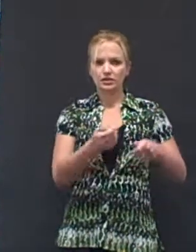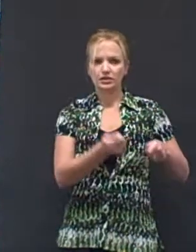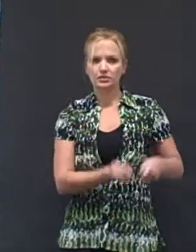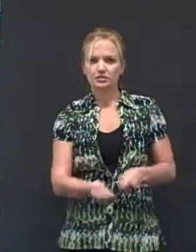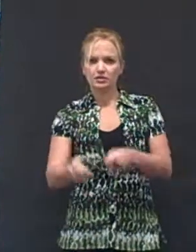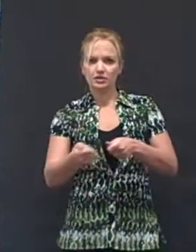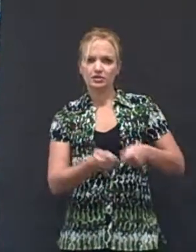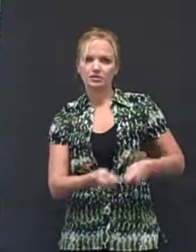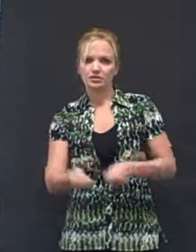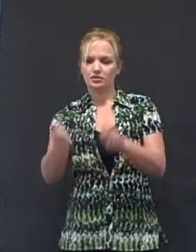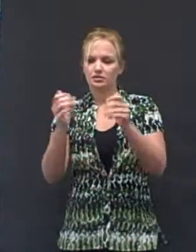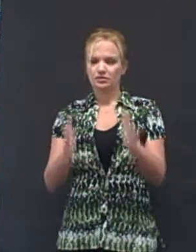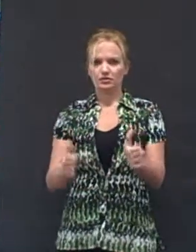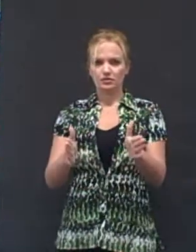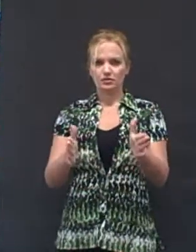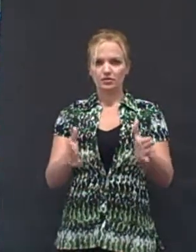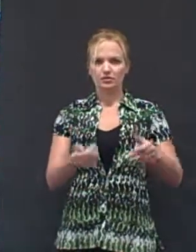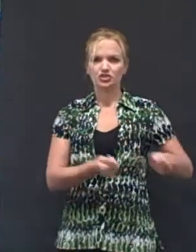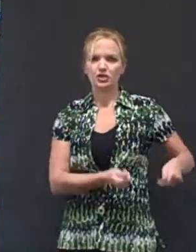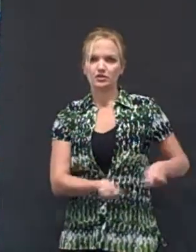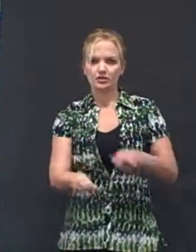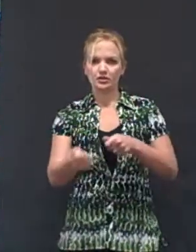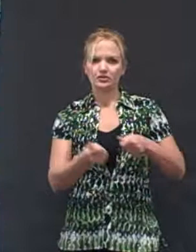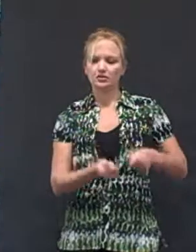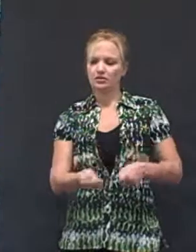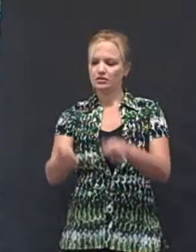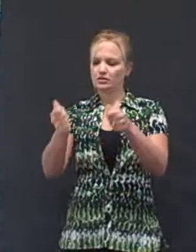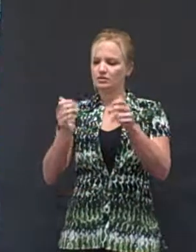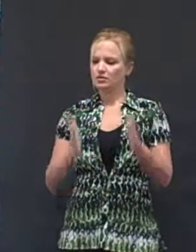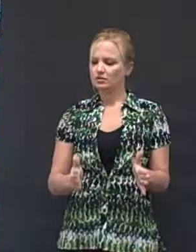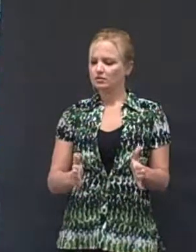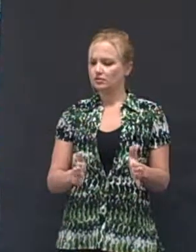Custodian, somebody who's a janitor or custodian.